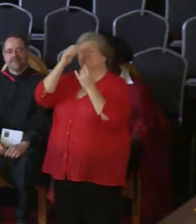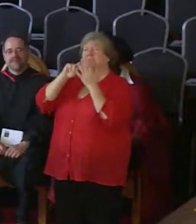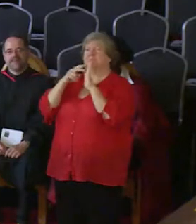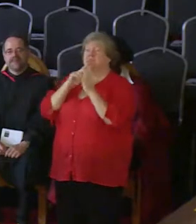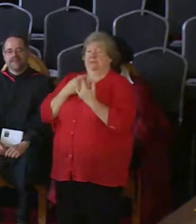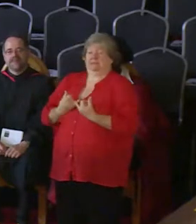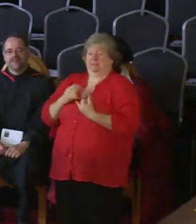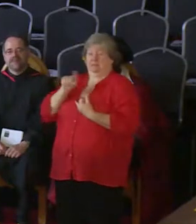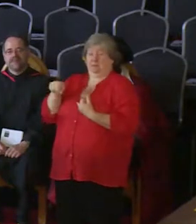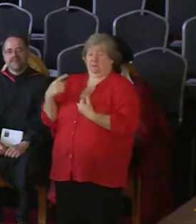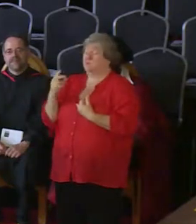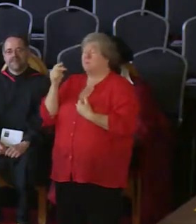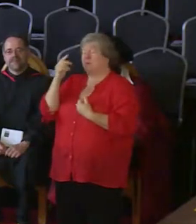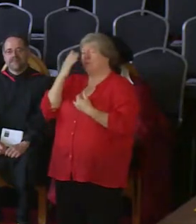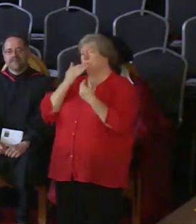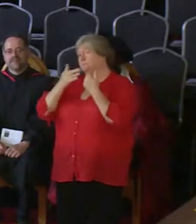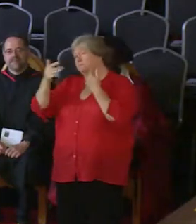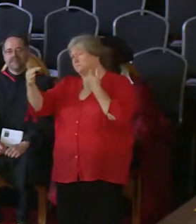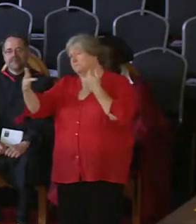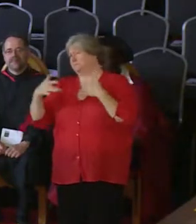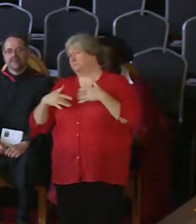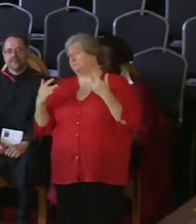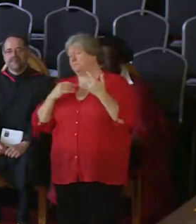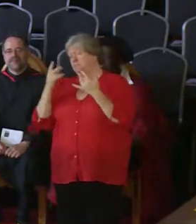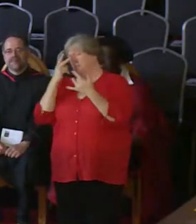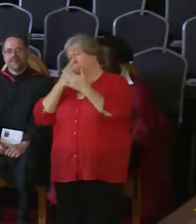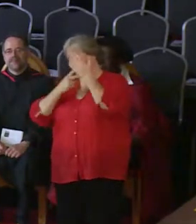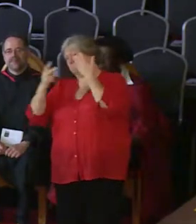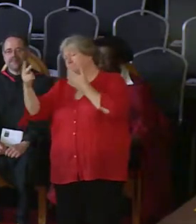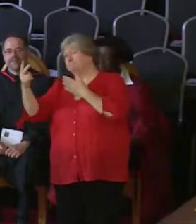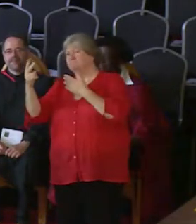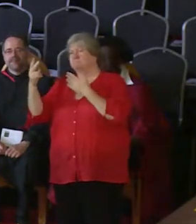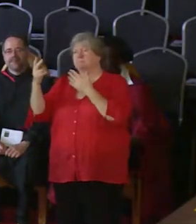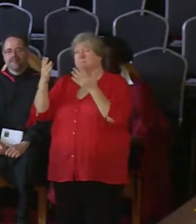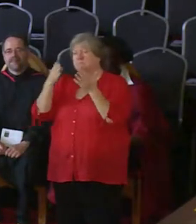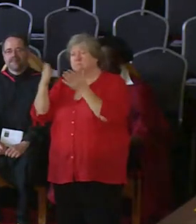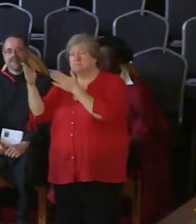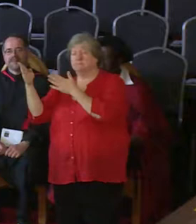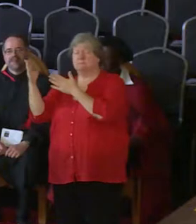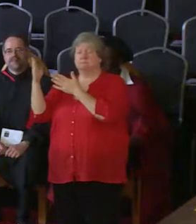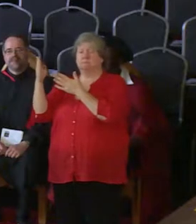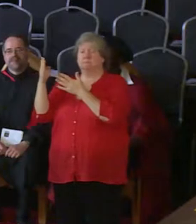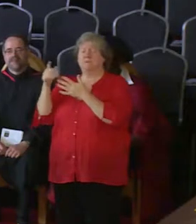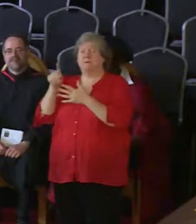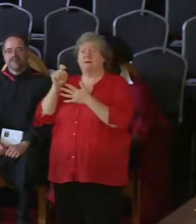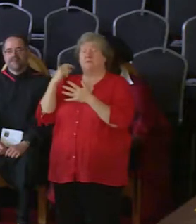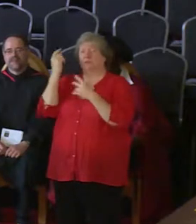now to take the long view and consider the broader context,